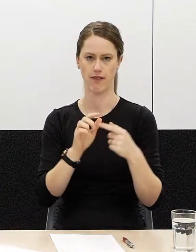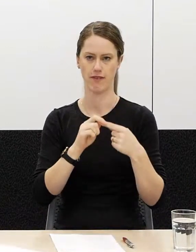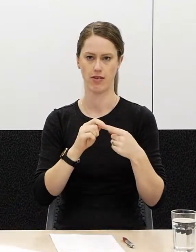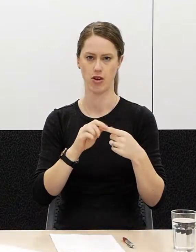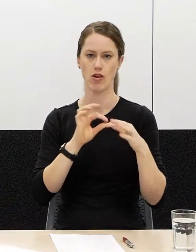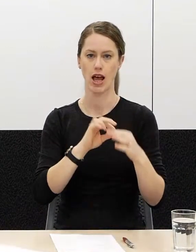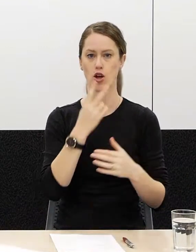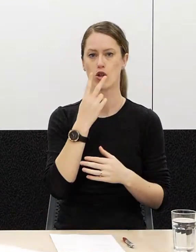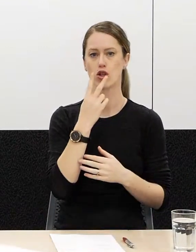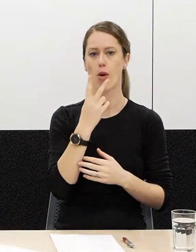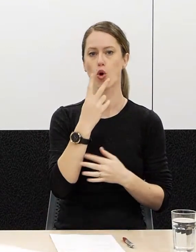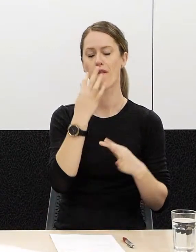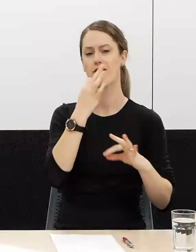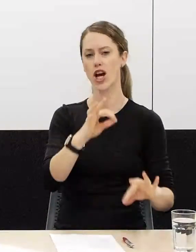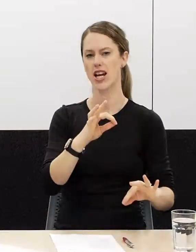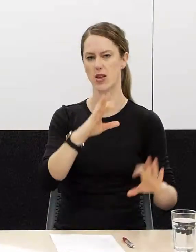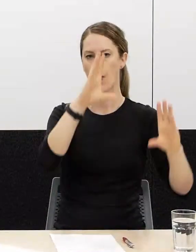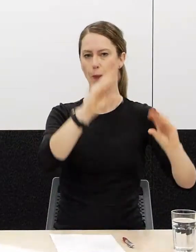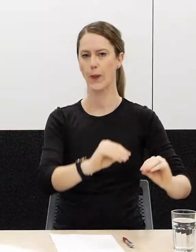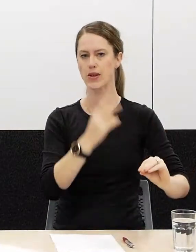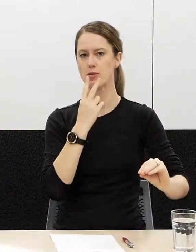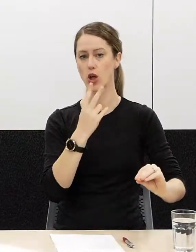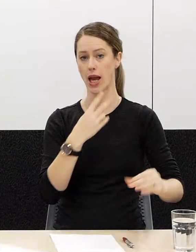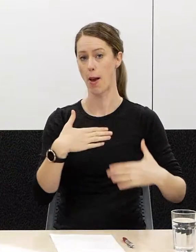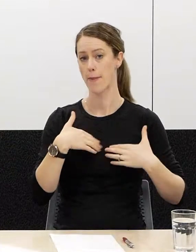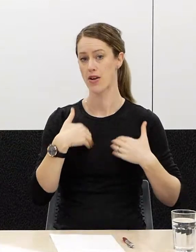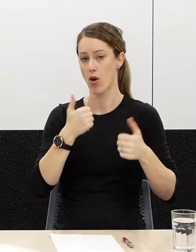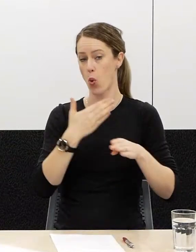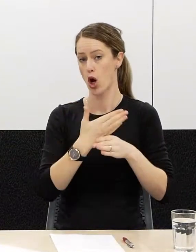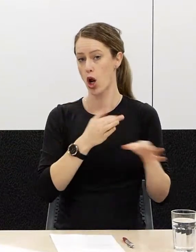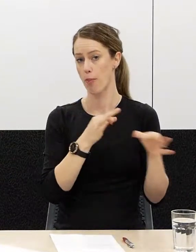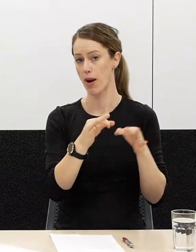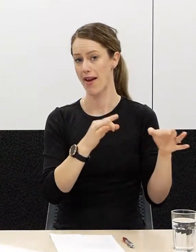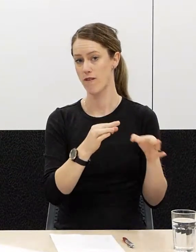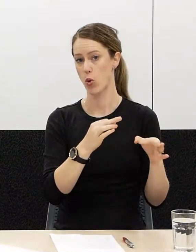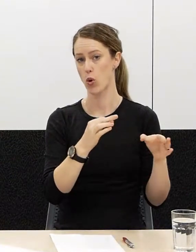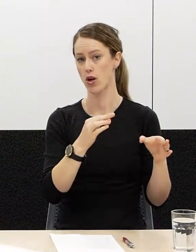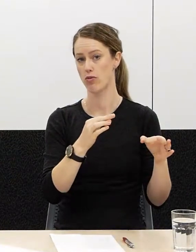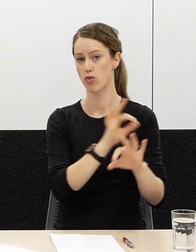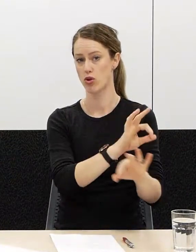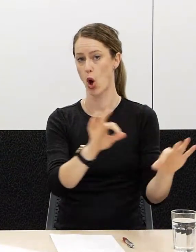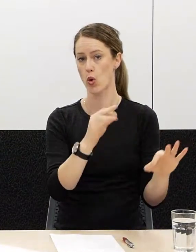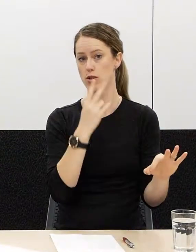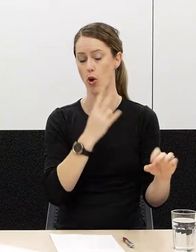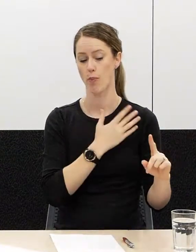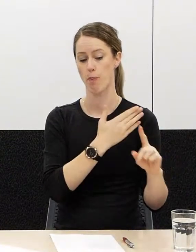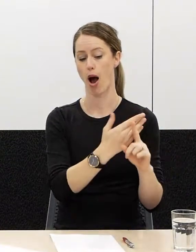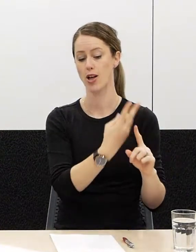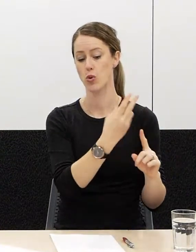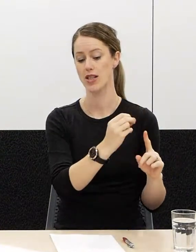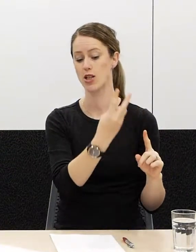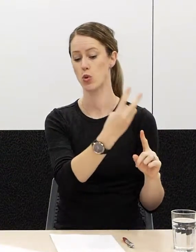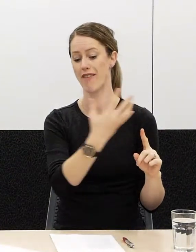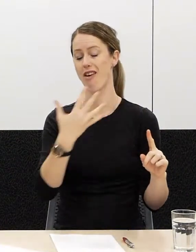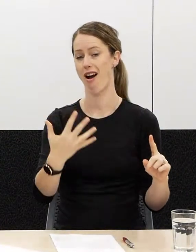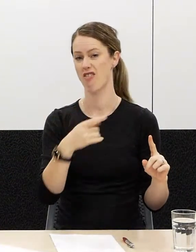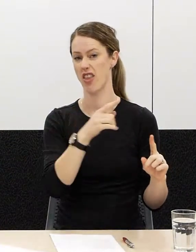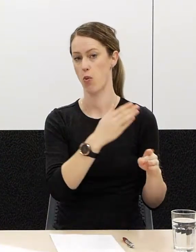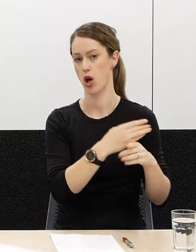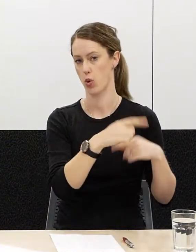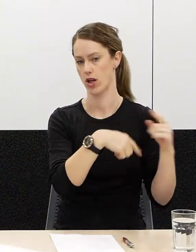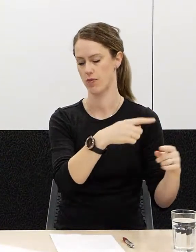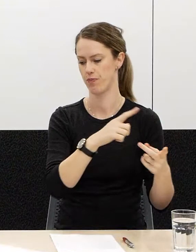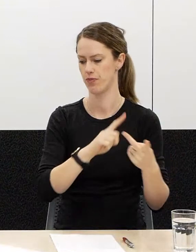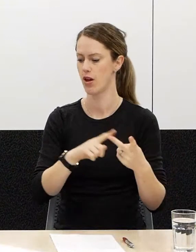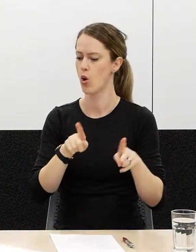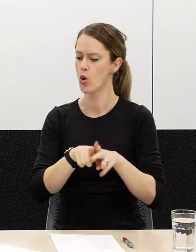relate to smoke-free. So the Ministry of Health is working on a smoke-free 2025 plan, and that work will continue, as